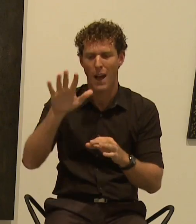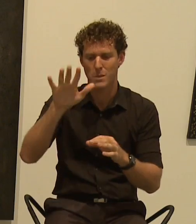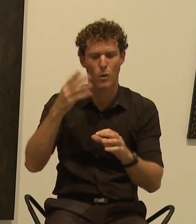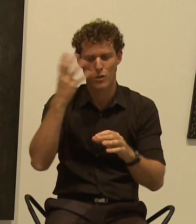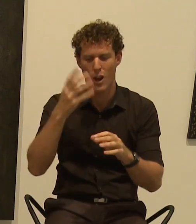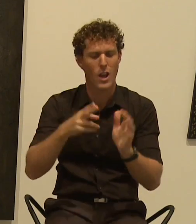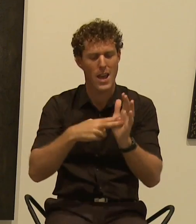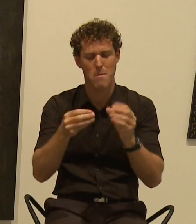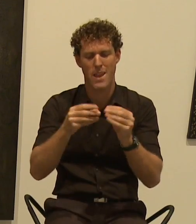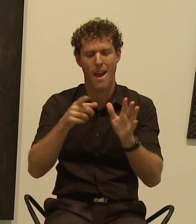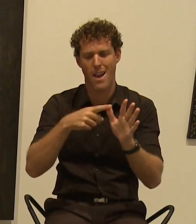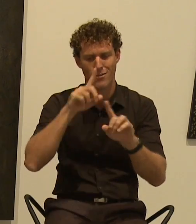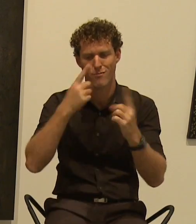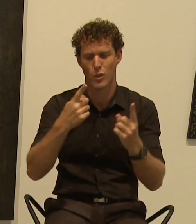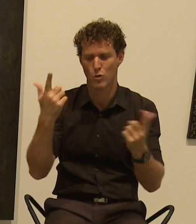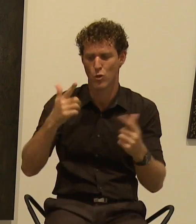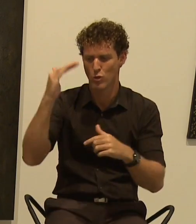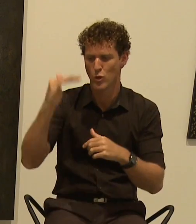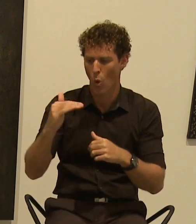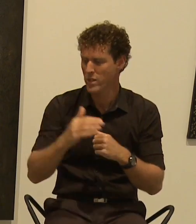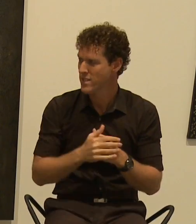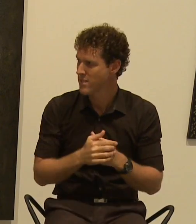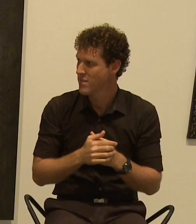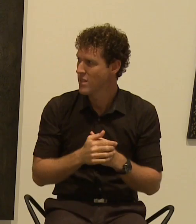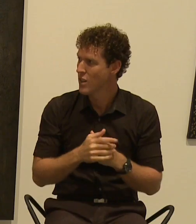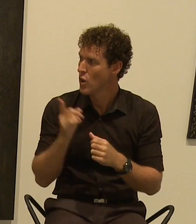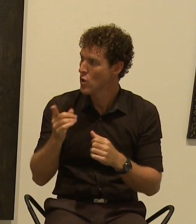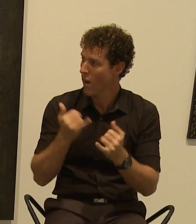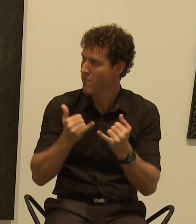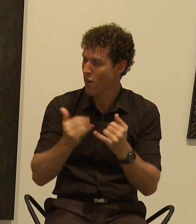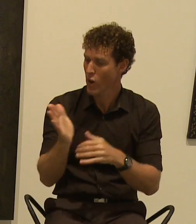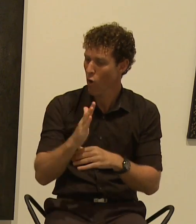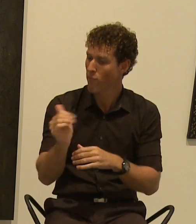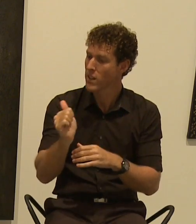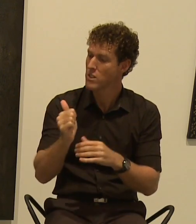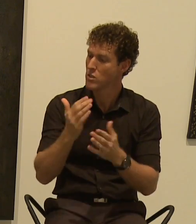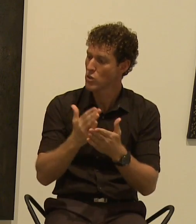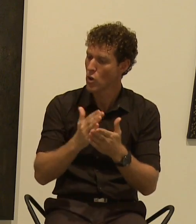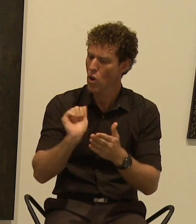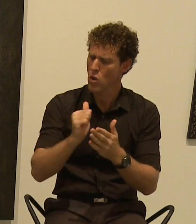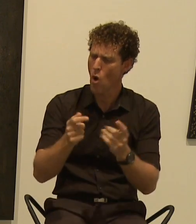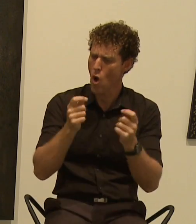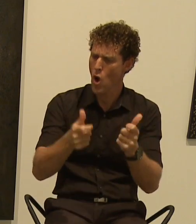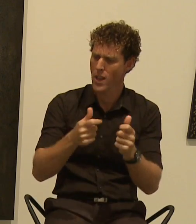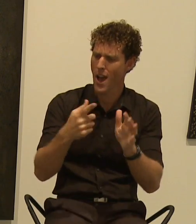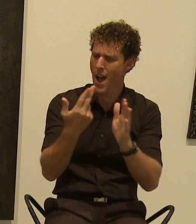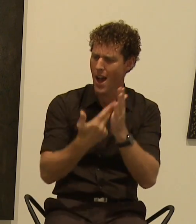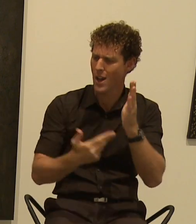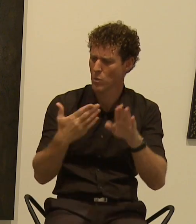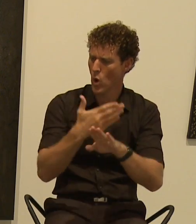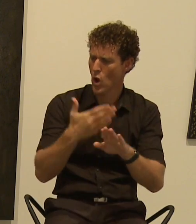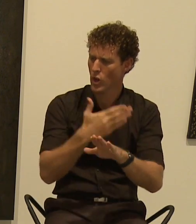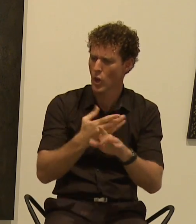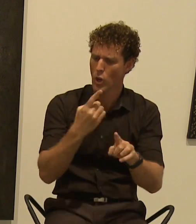yeah. That's great. And you're quite well known for some of your earlier bodies of work which